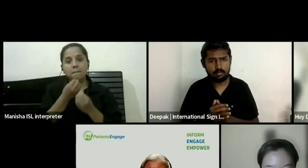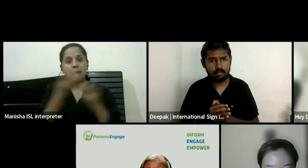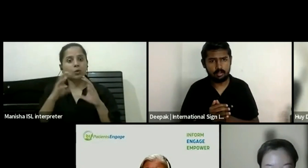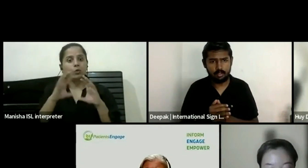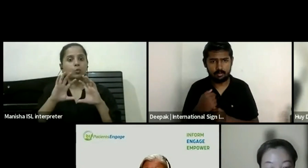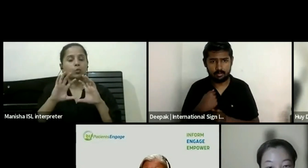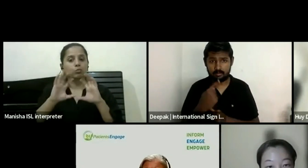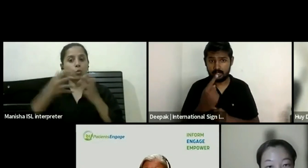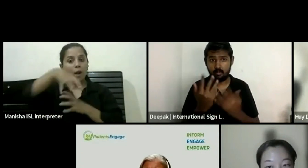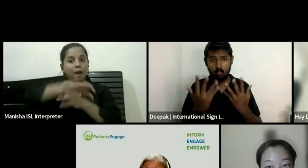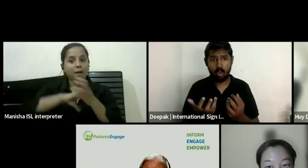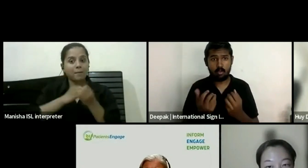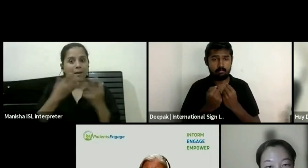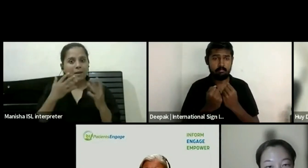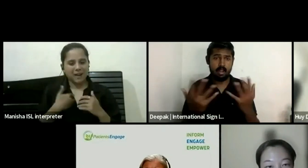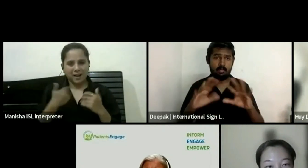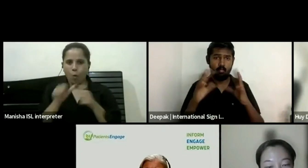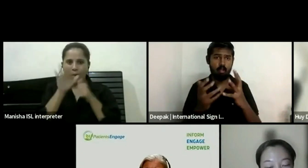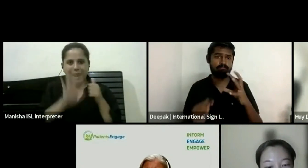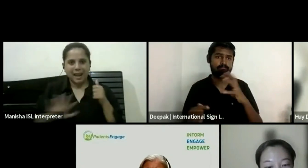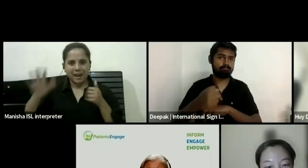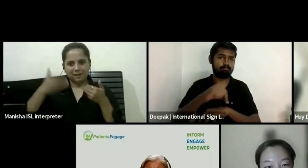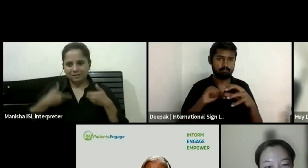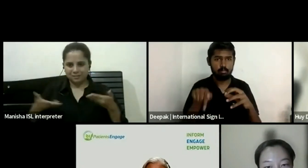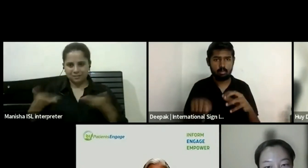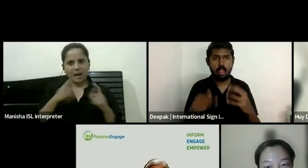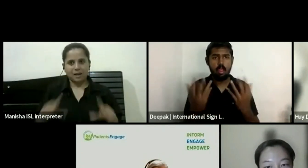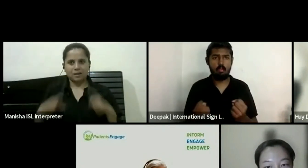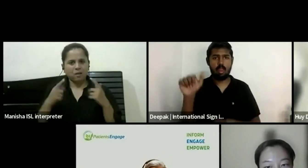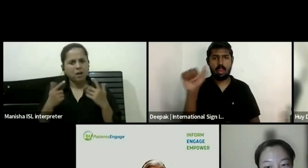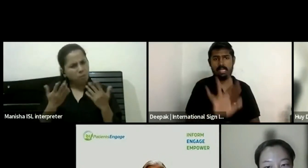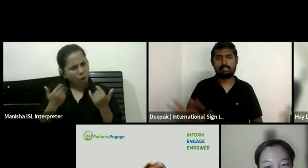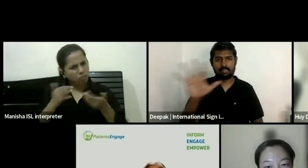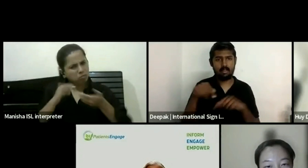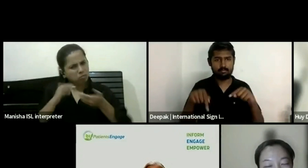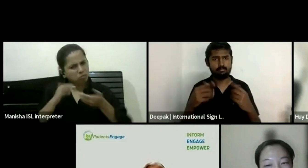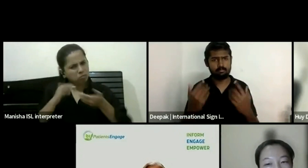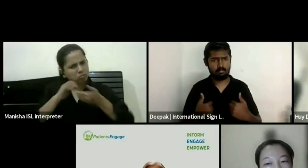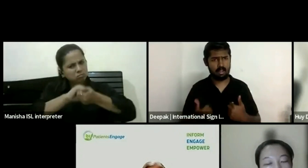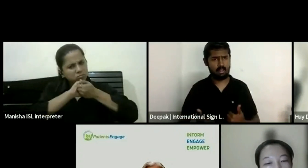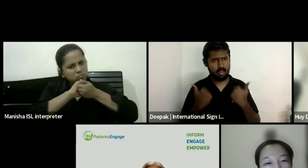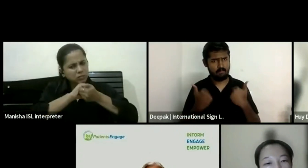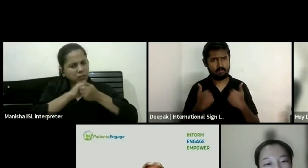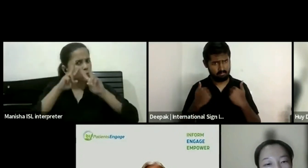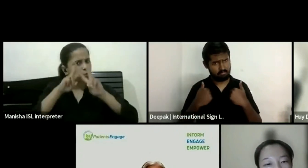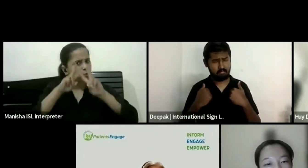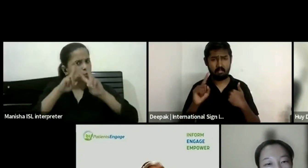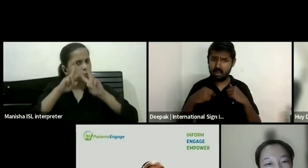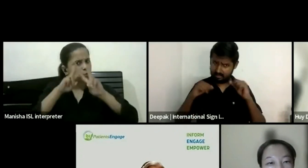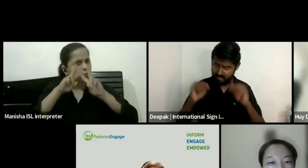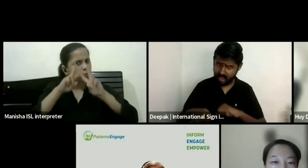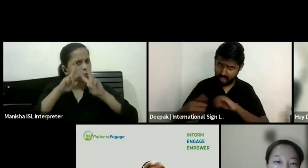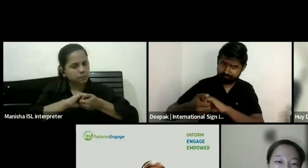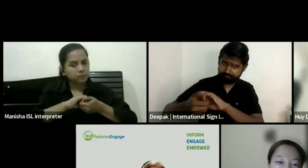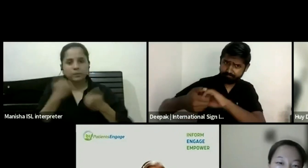we are from the Asian region. Is it possible to have collaborative research? Because at the end of the day, we are all looking for treatment. We are